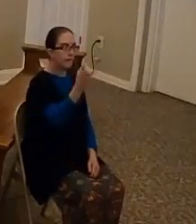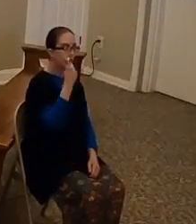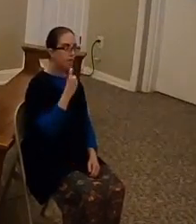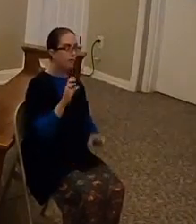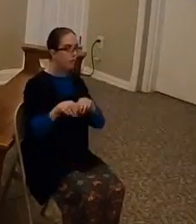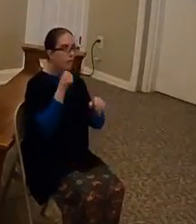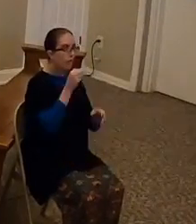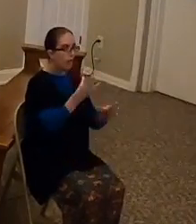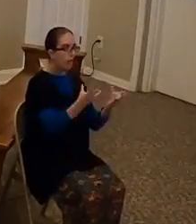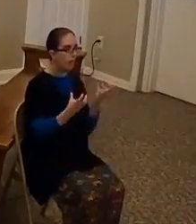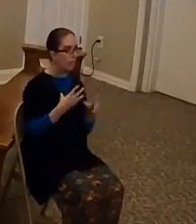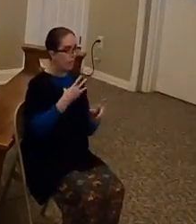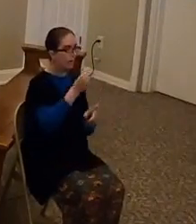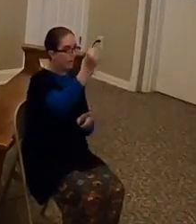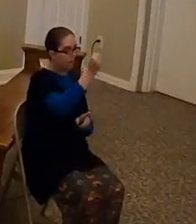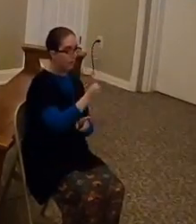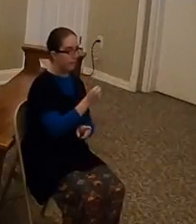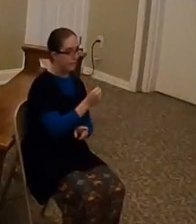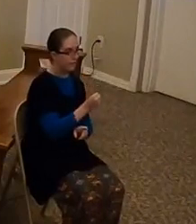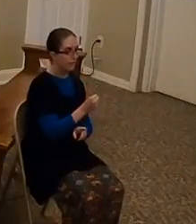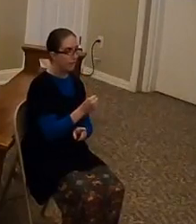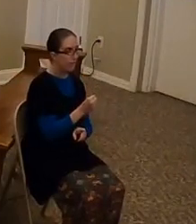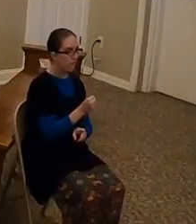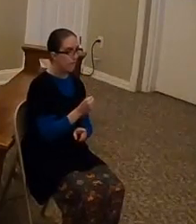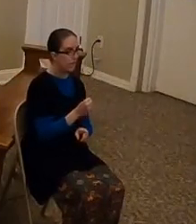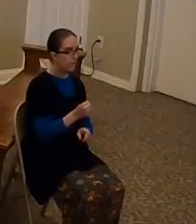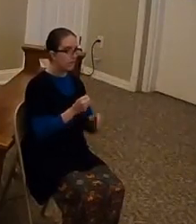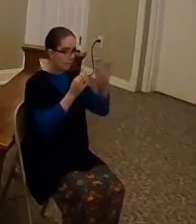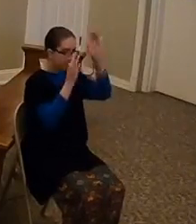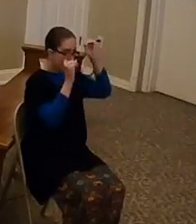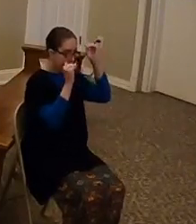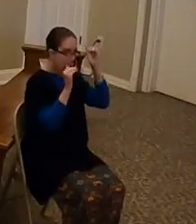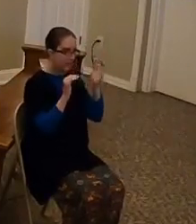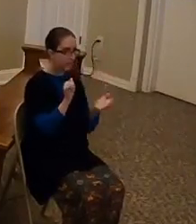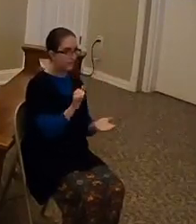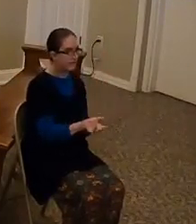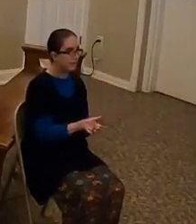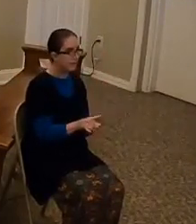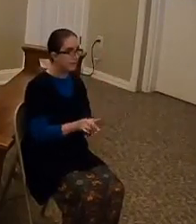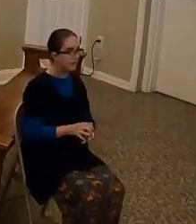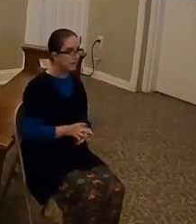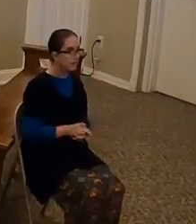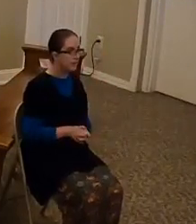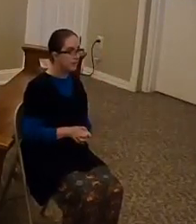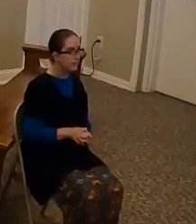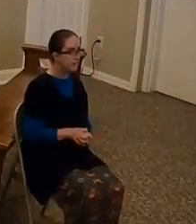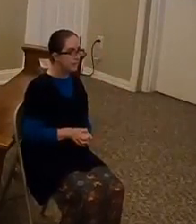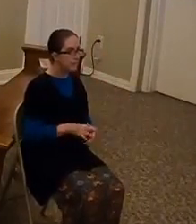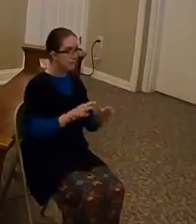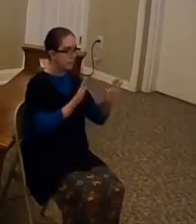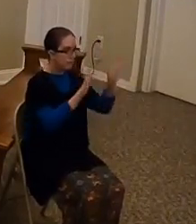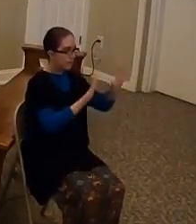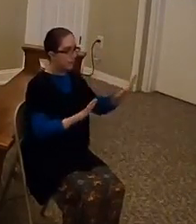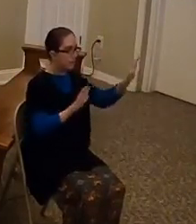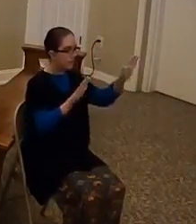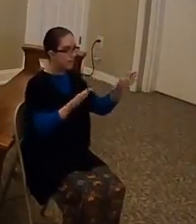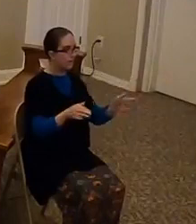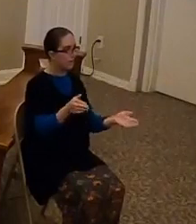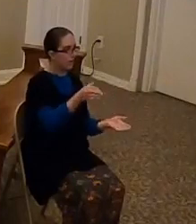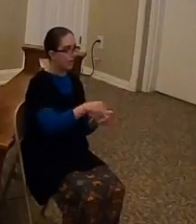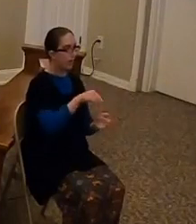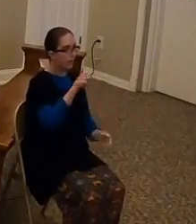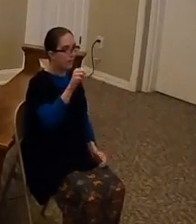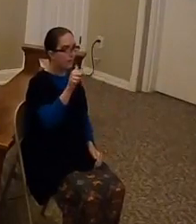Amen. Don't want to miss that, as Pastor said. So looking forward to that. Amen. And then Sunday back here,